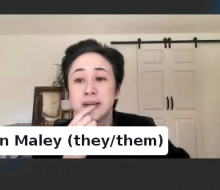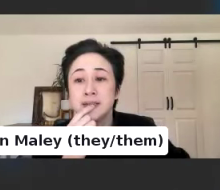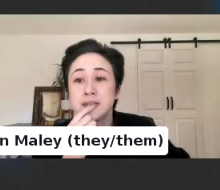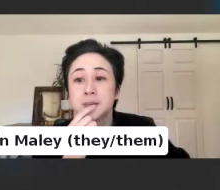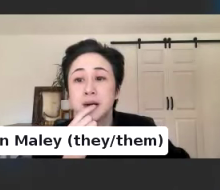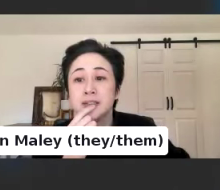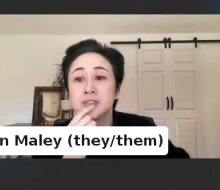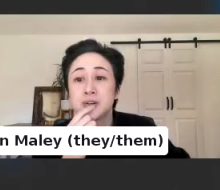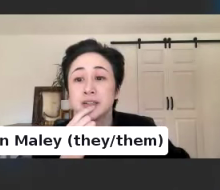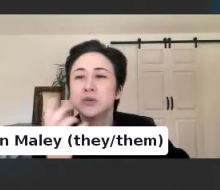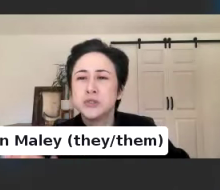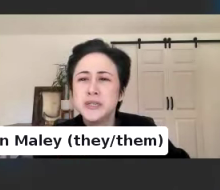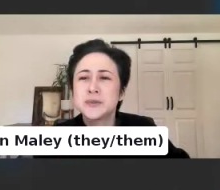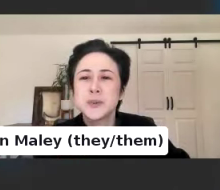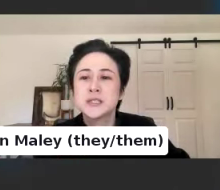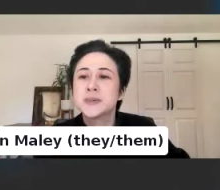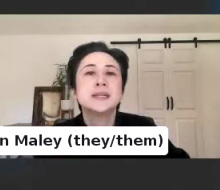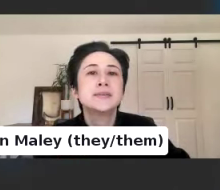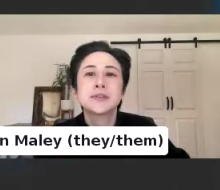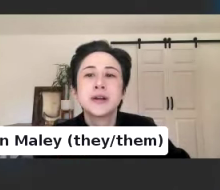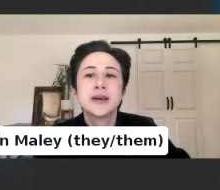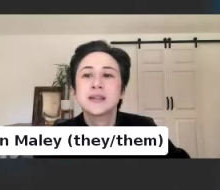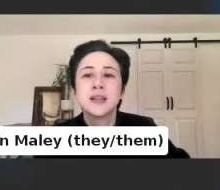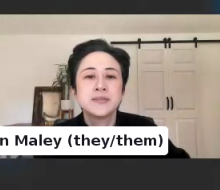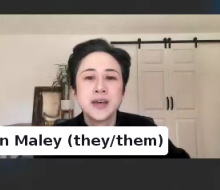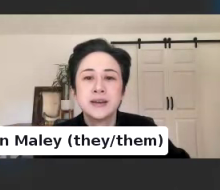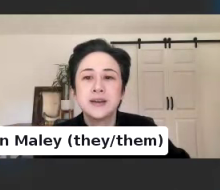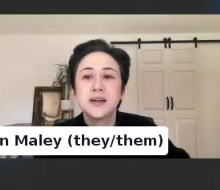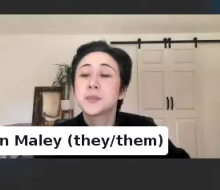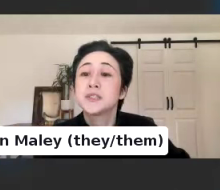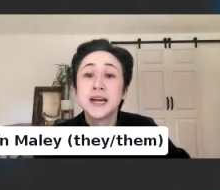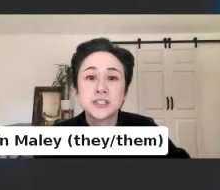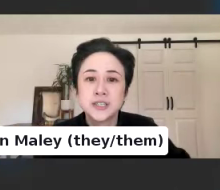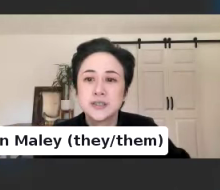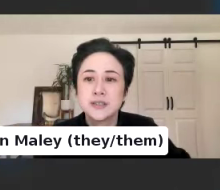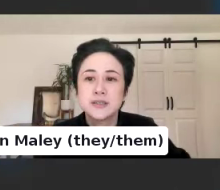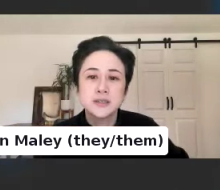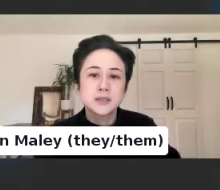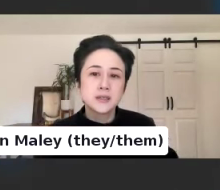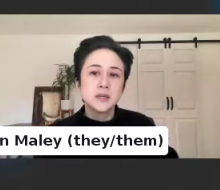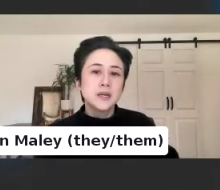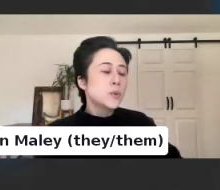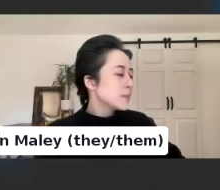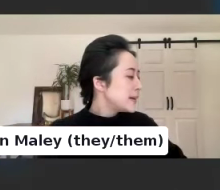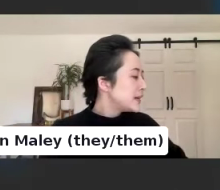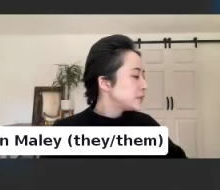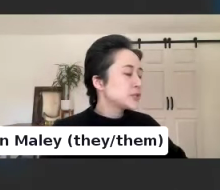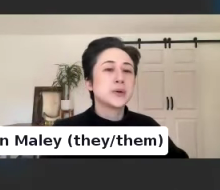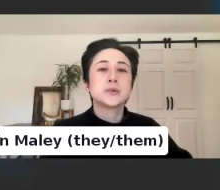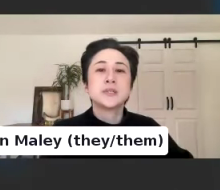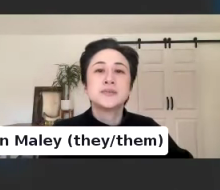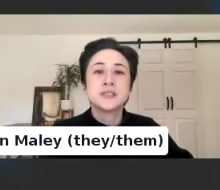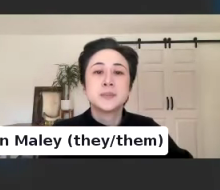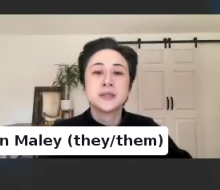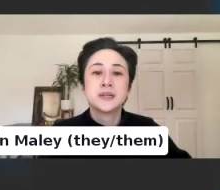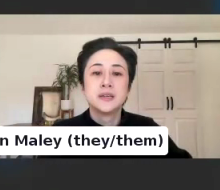A fight, pride, strength. Oh, duty and responsibility. Never thought of that. Love that. Protection. Where my mind was